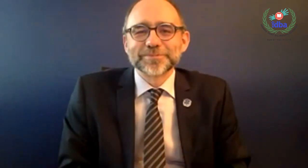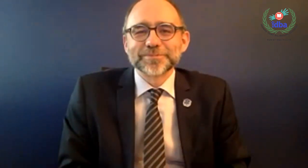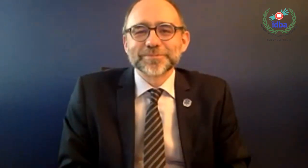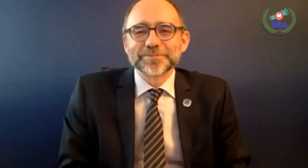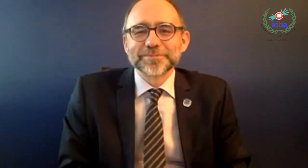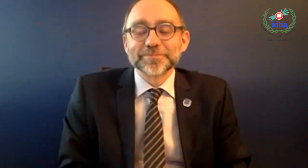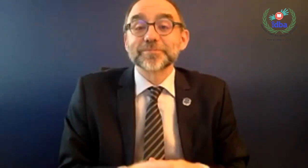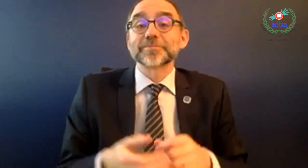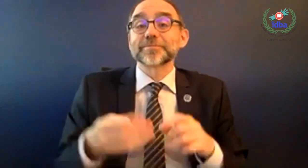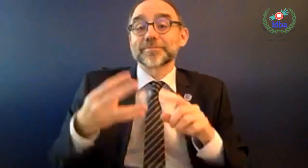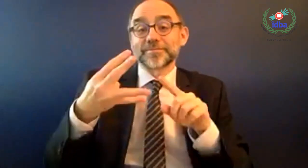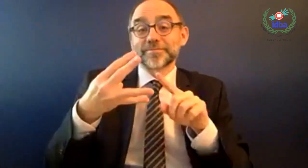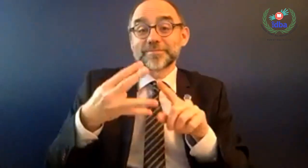deaf child.